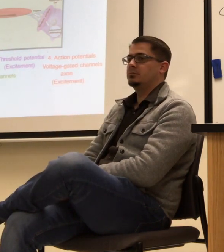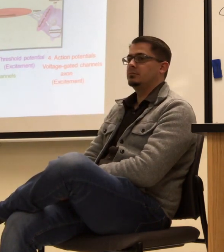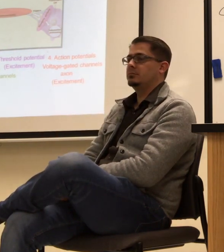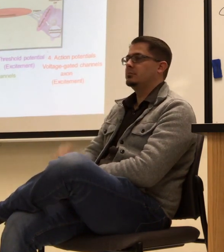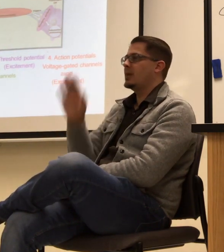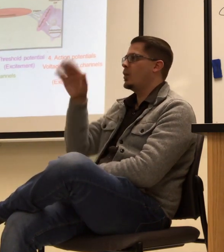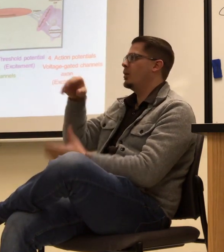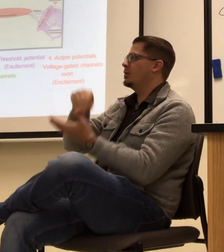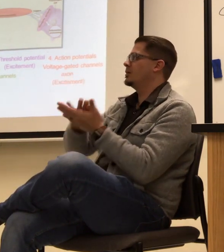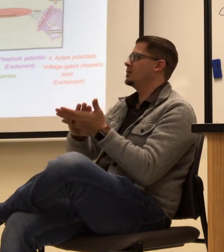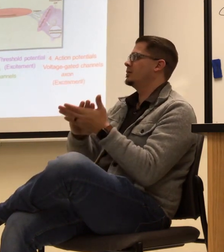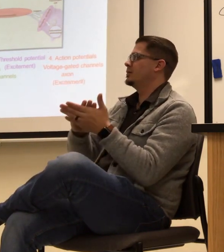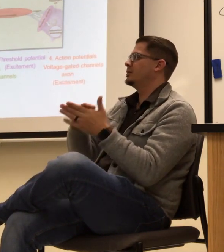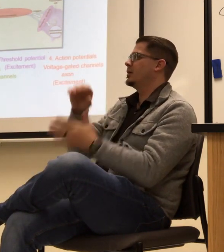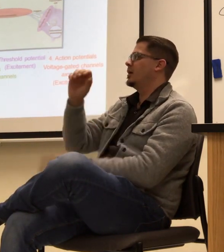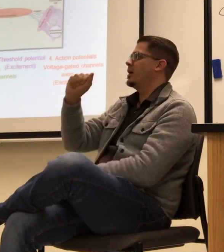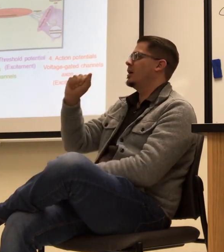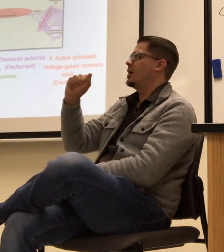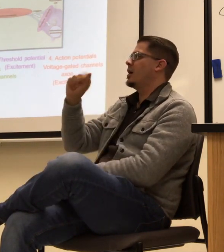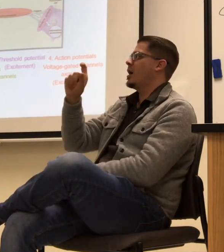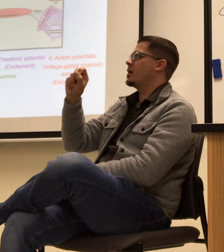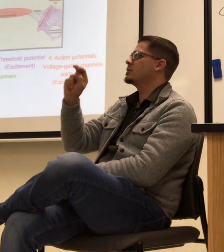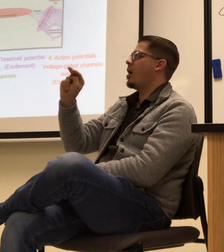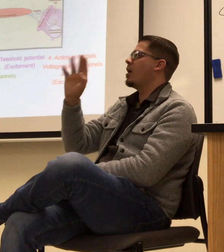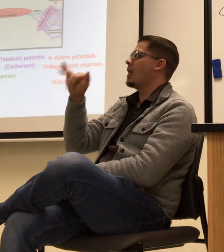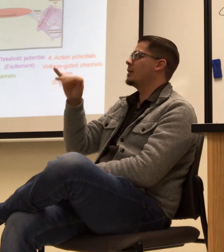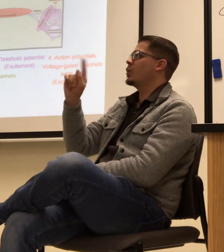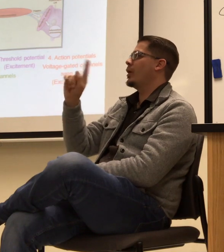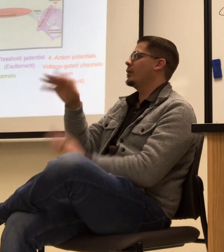I'll put axon, that's where they're located.